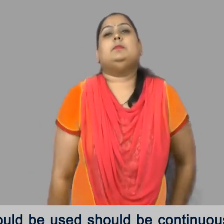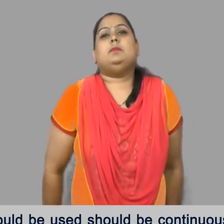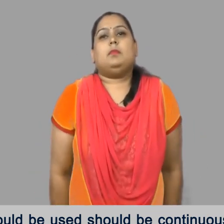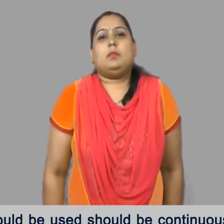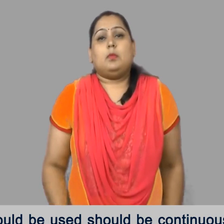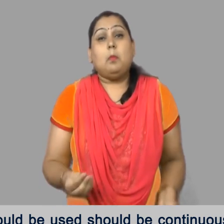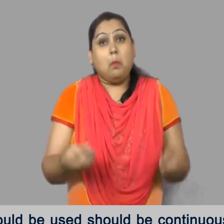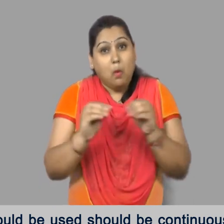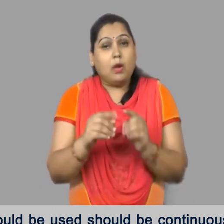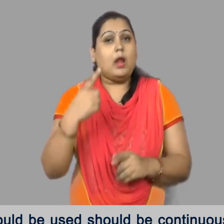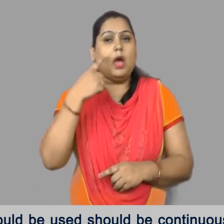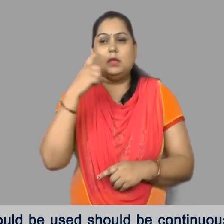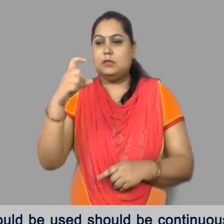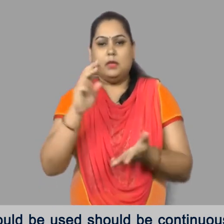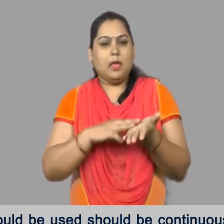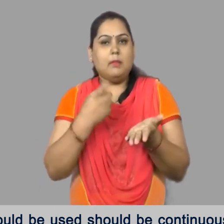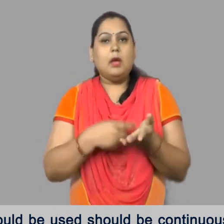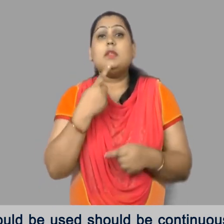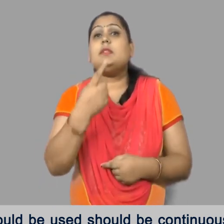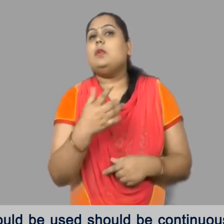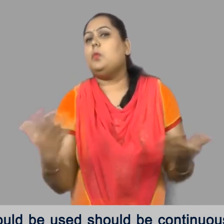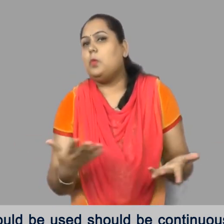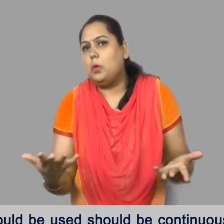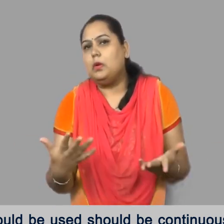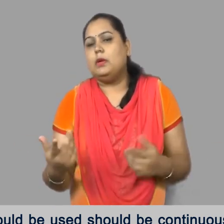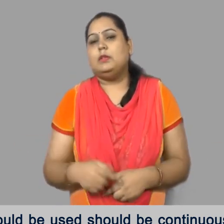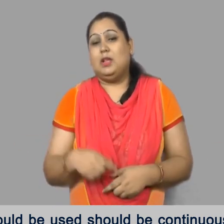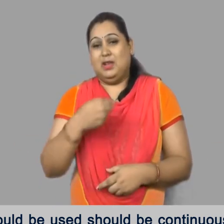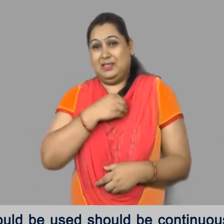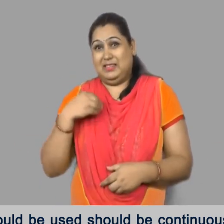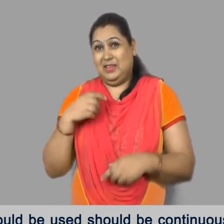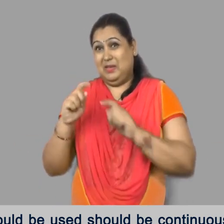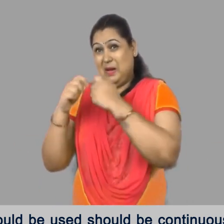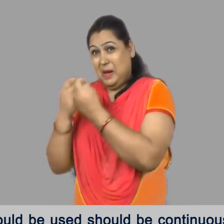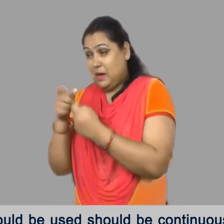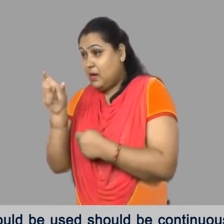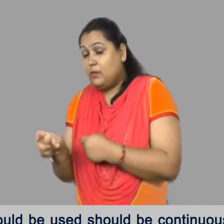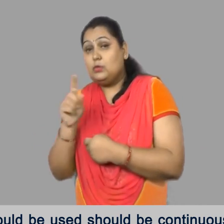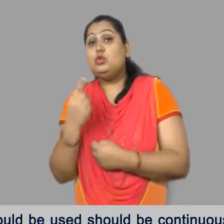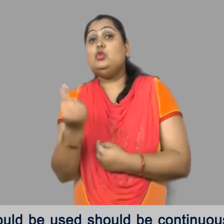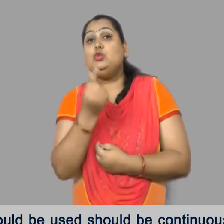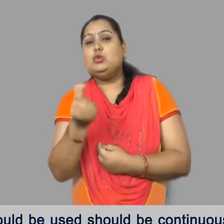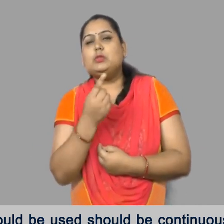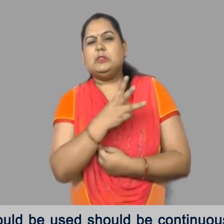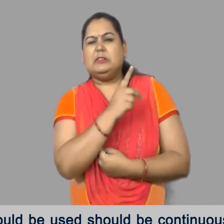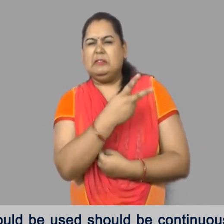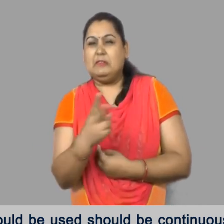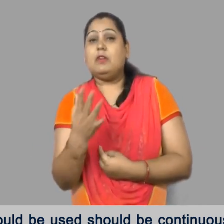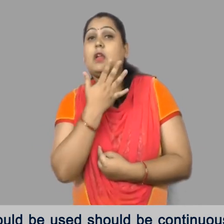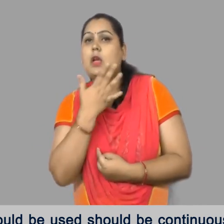Further, ICMR suggested usage of various colors,